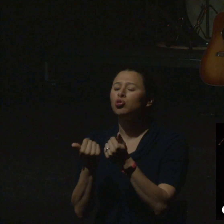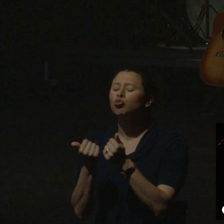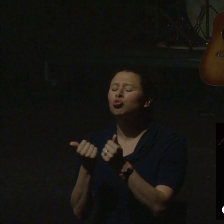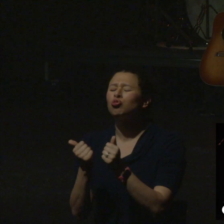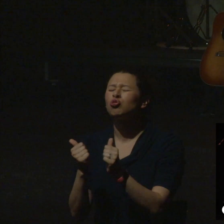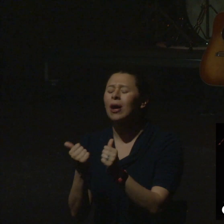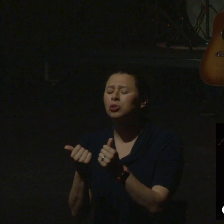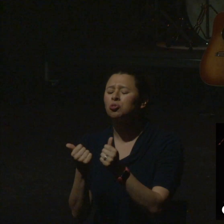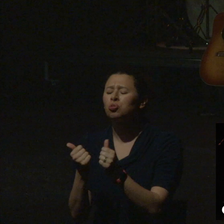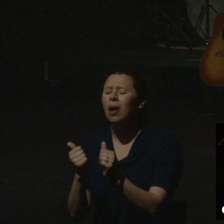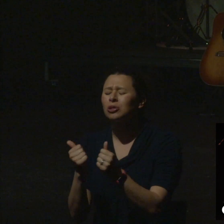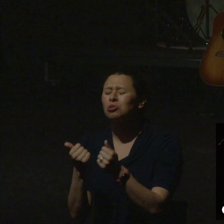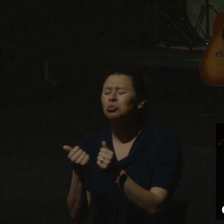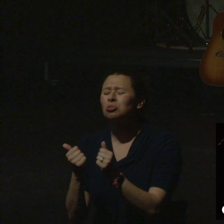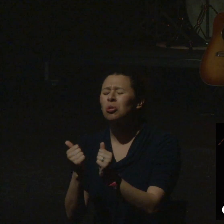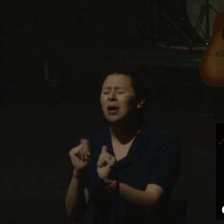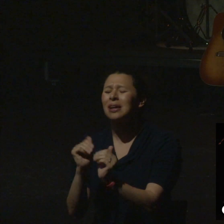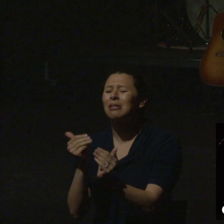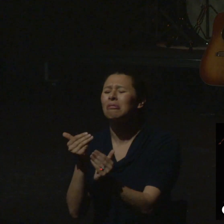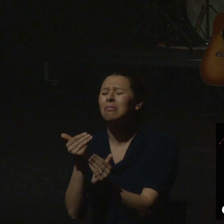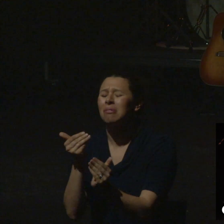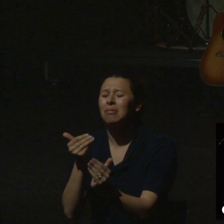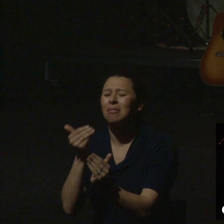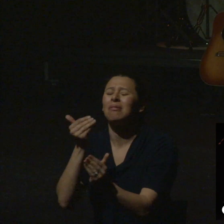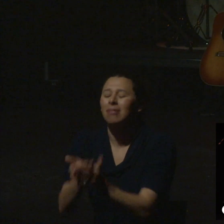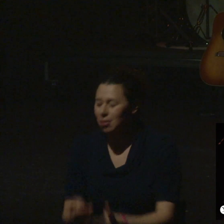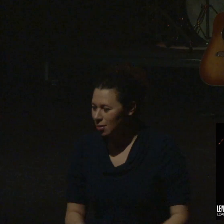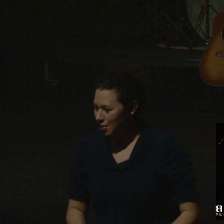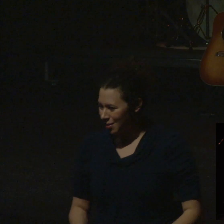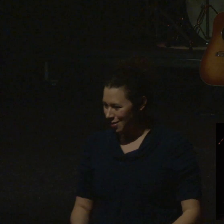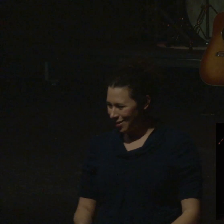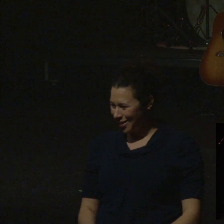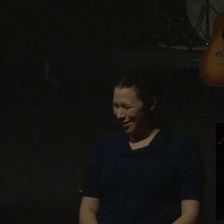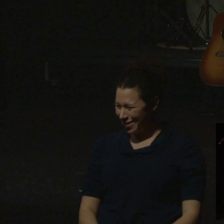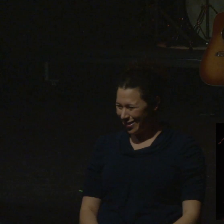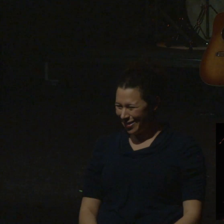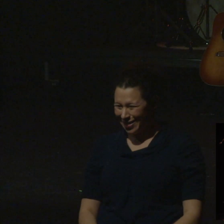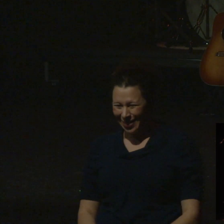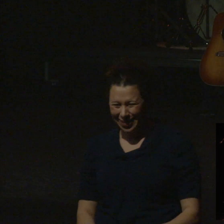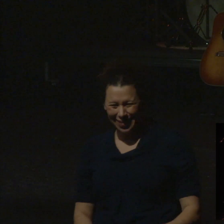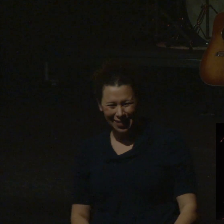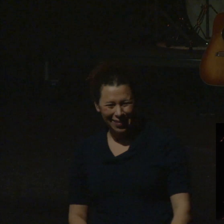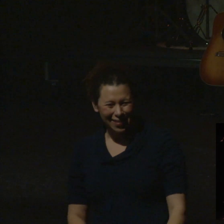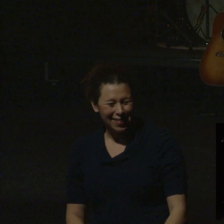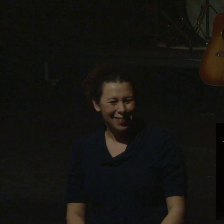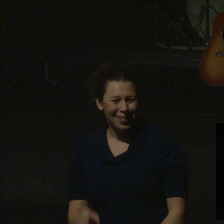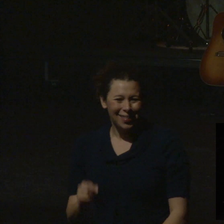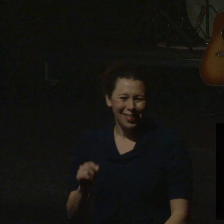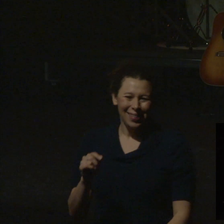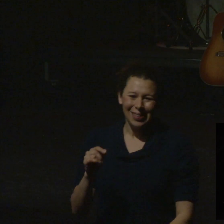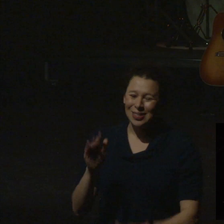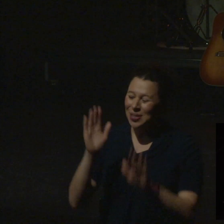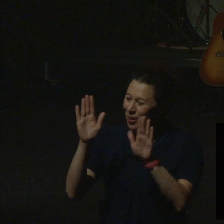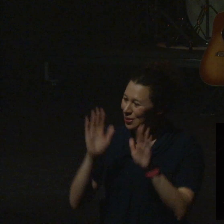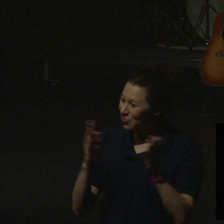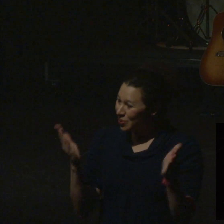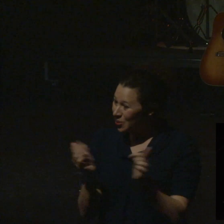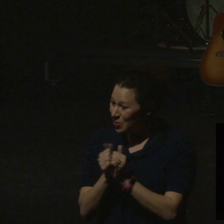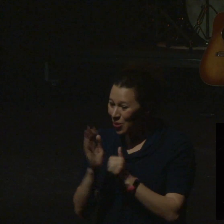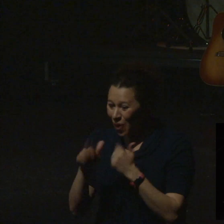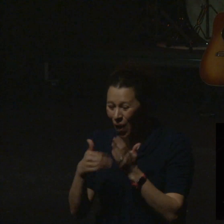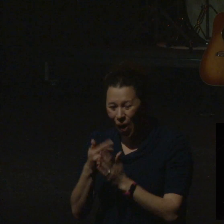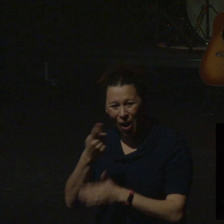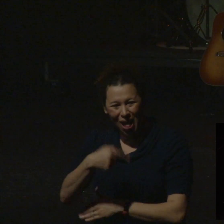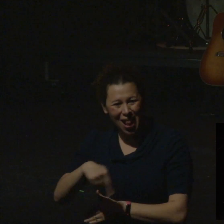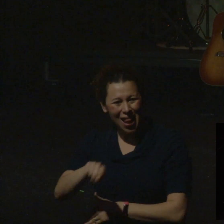but just can't quite get over that hump. It is awesome to be here with all of you.